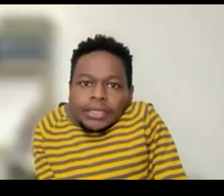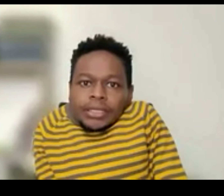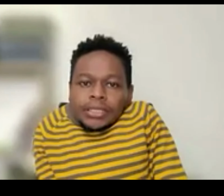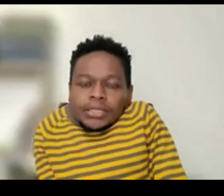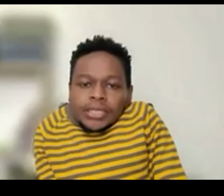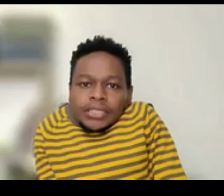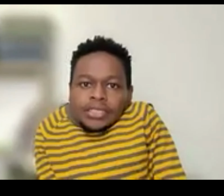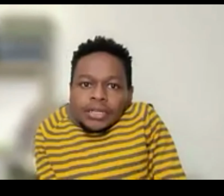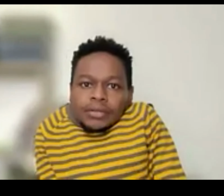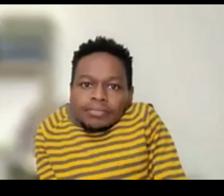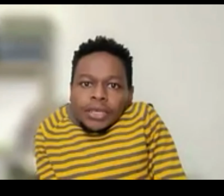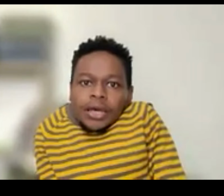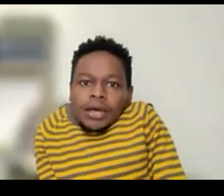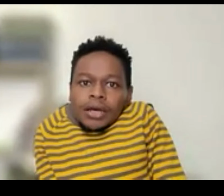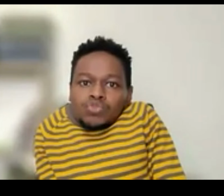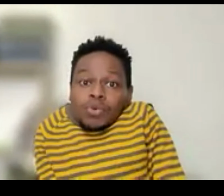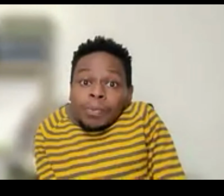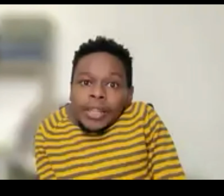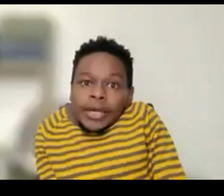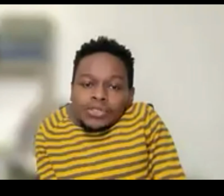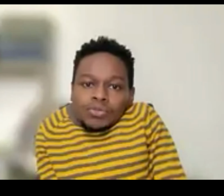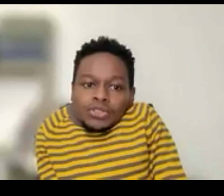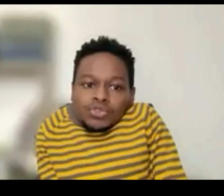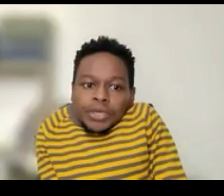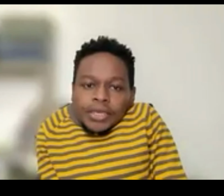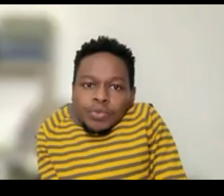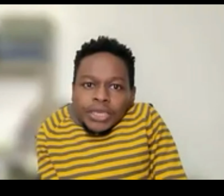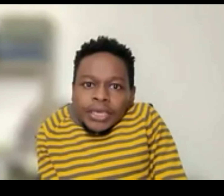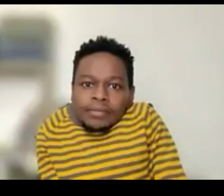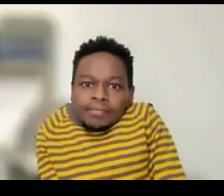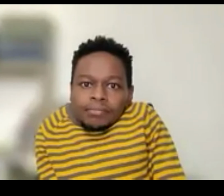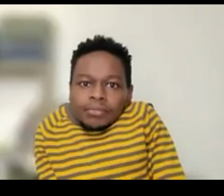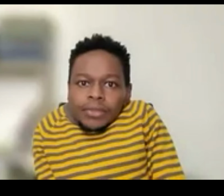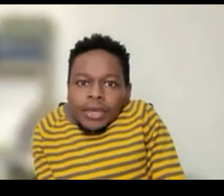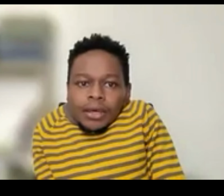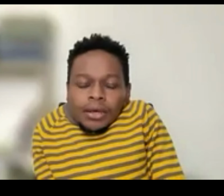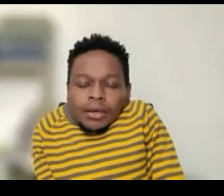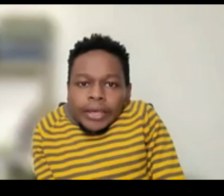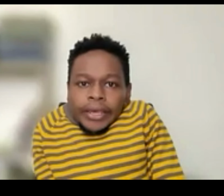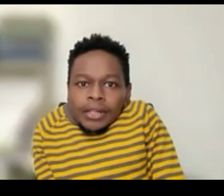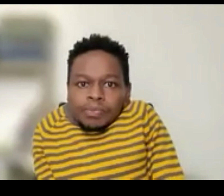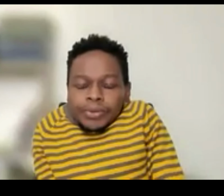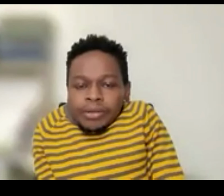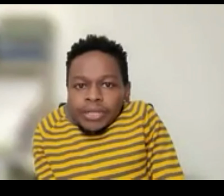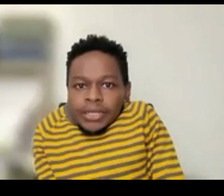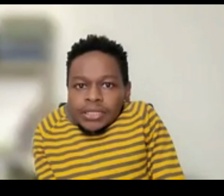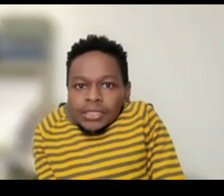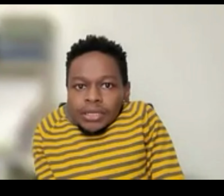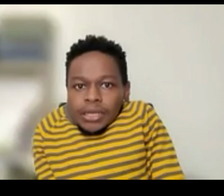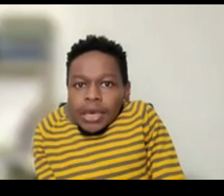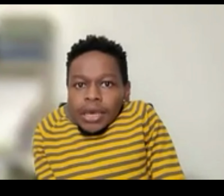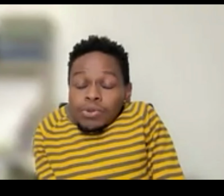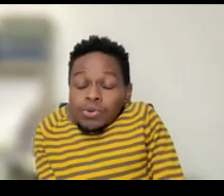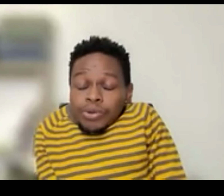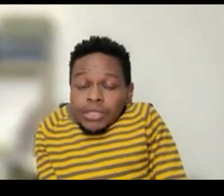this sector to apply, so that together we can help create a blueprint